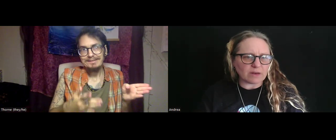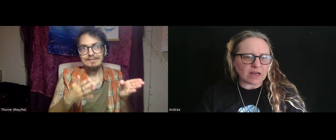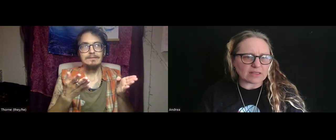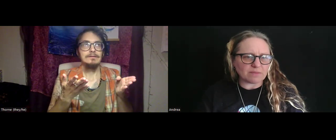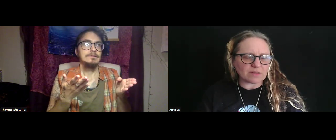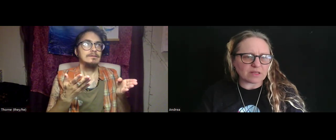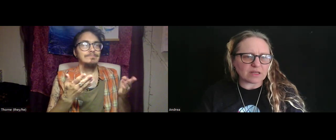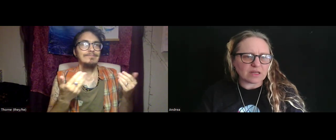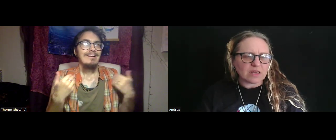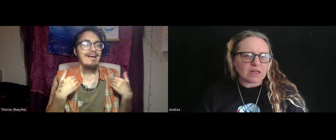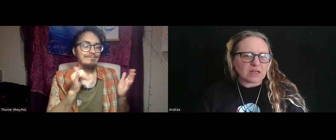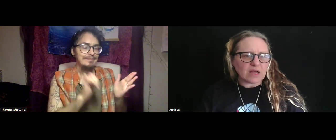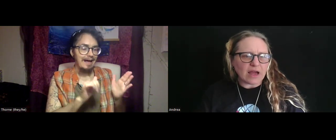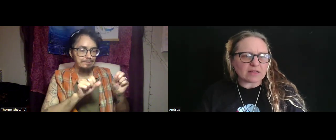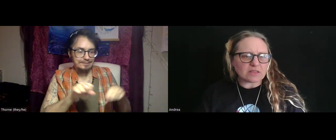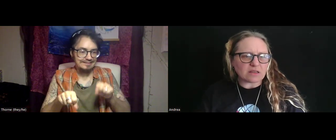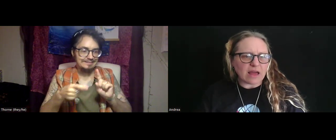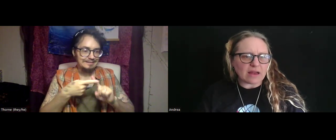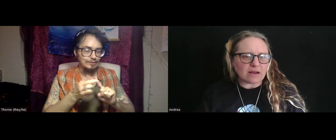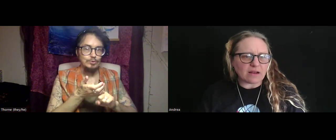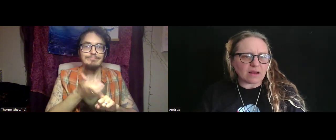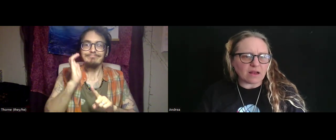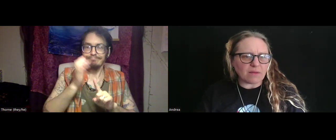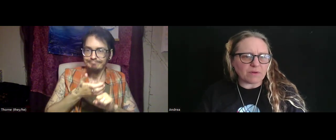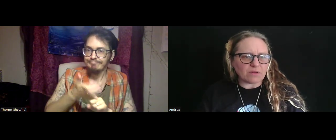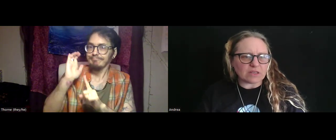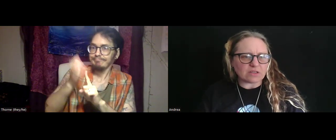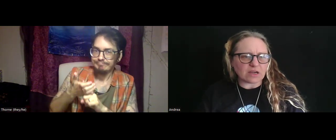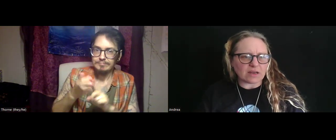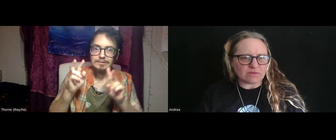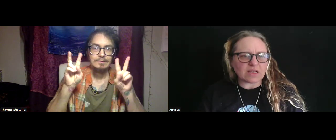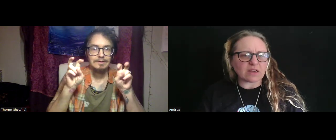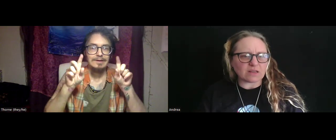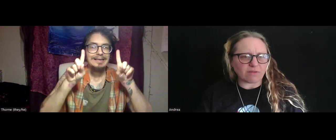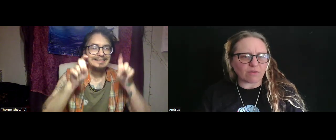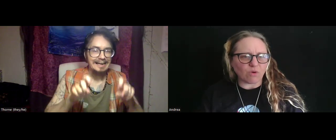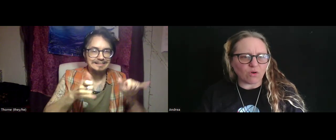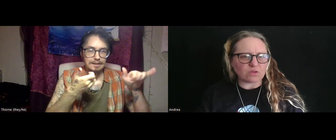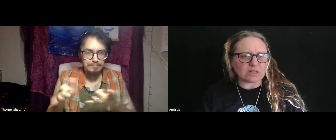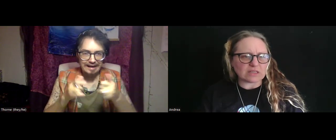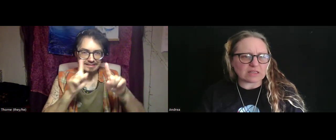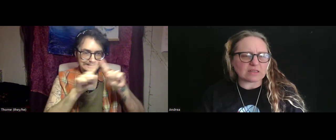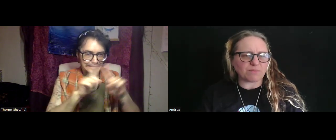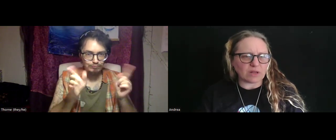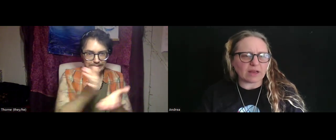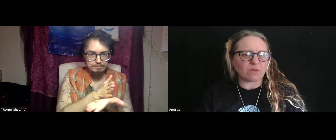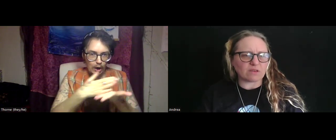Gemini typically has that ability to kind of take on different roles and test and play with